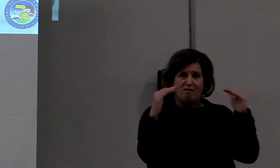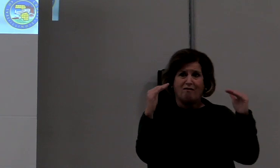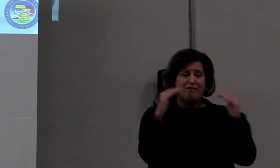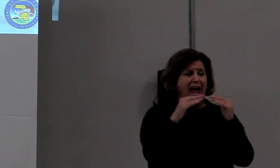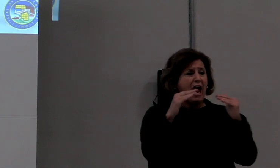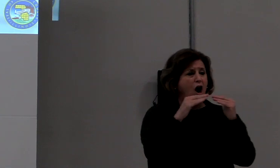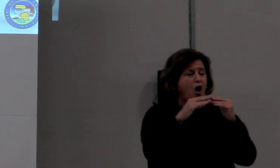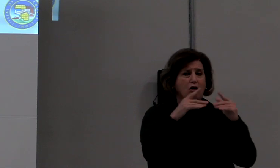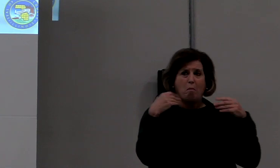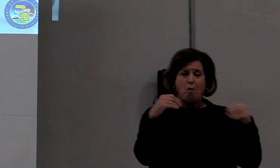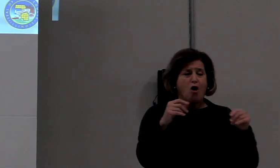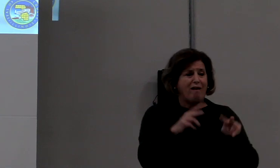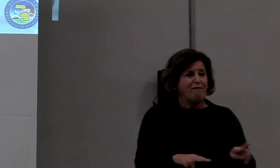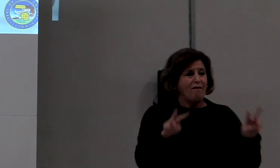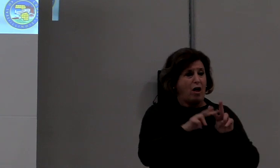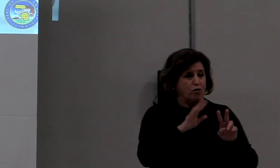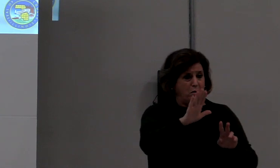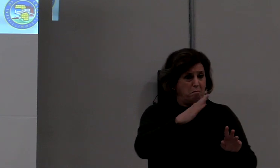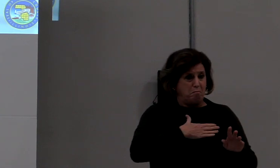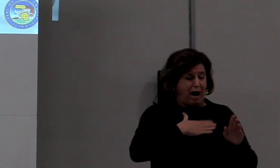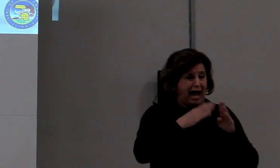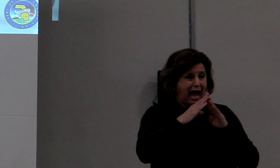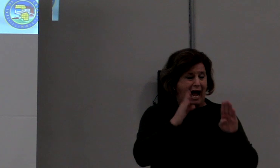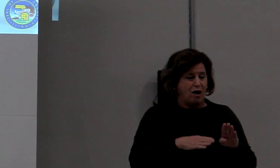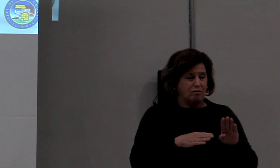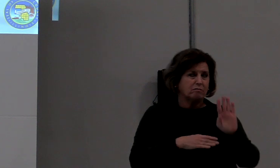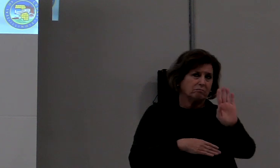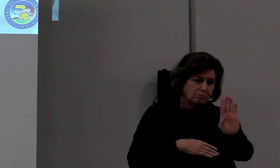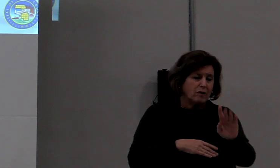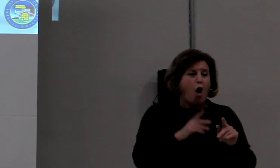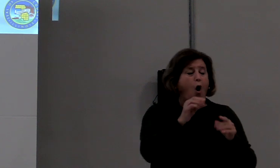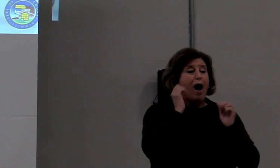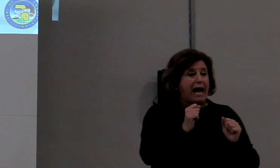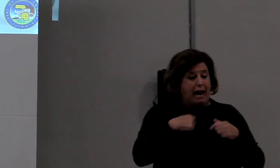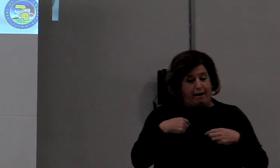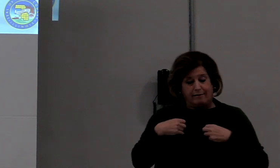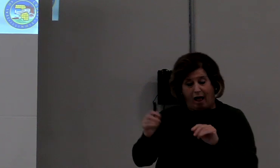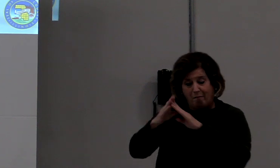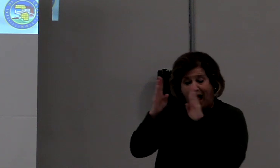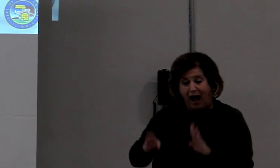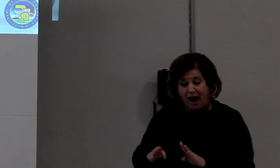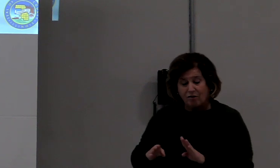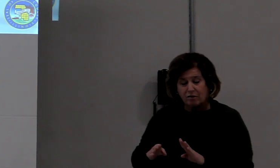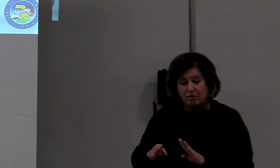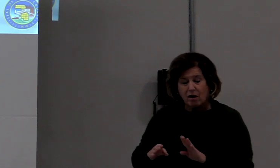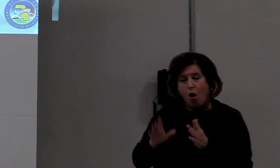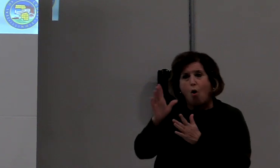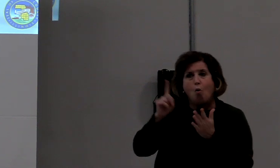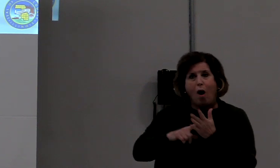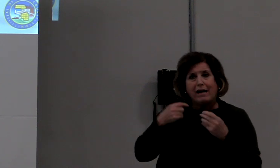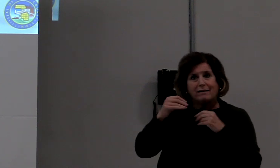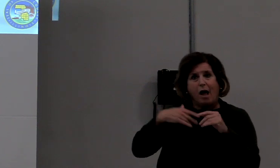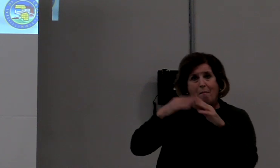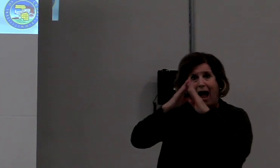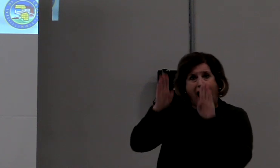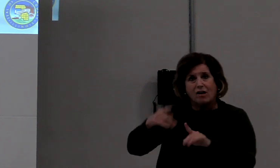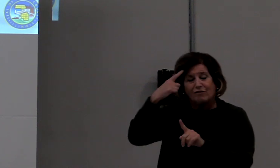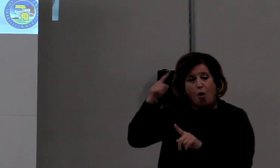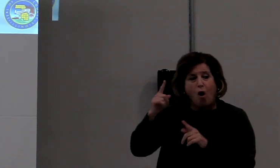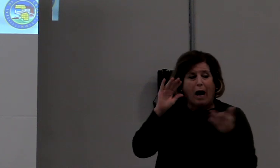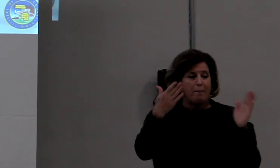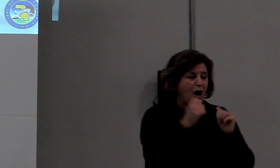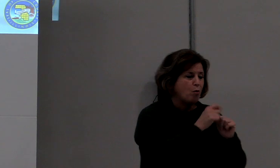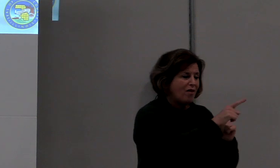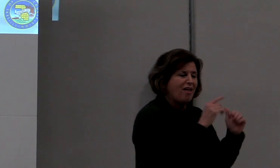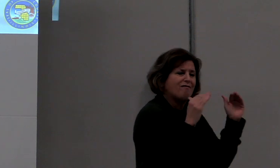of my house, let me rephrase that differently. Can I sell my house for, what can I sell my house for compared to what the fair market value